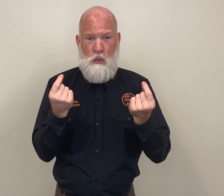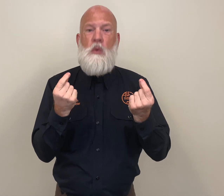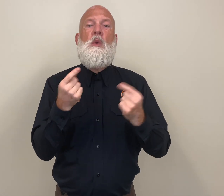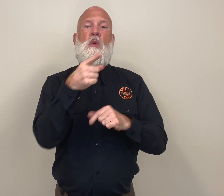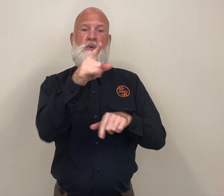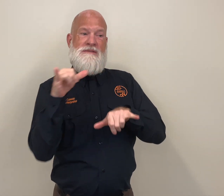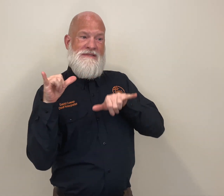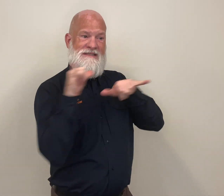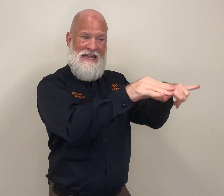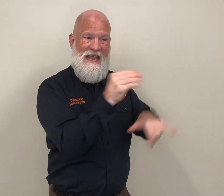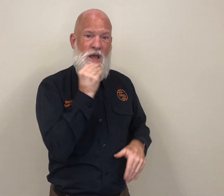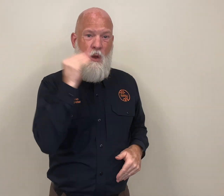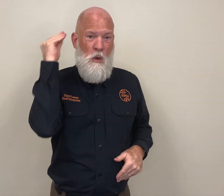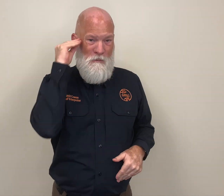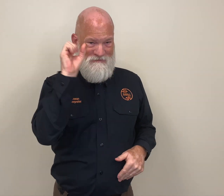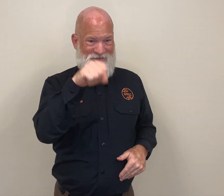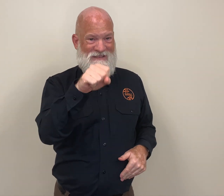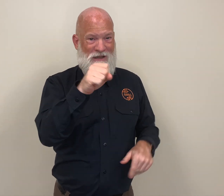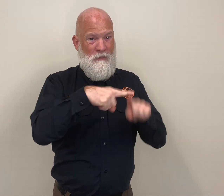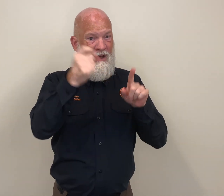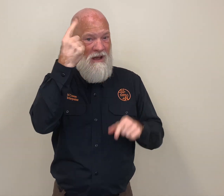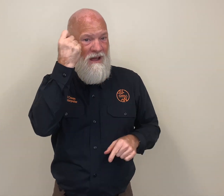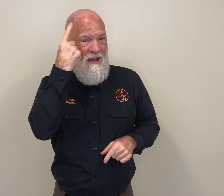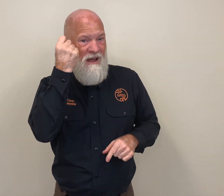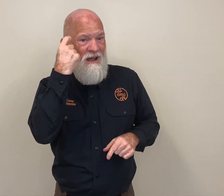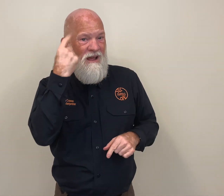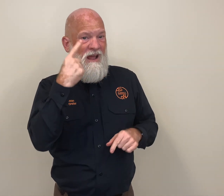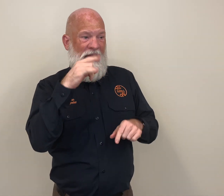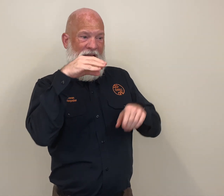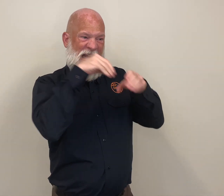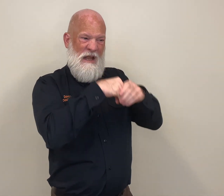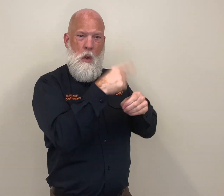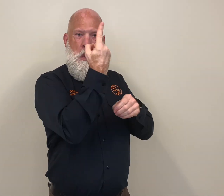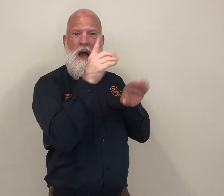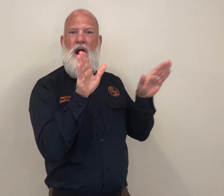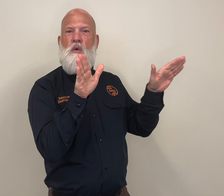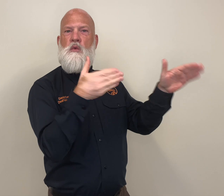And if you have been identified as being COVID-19 positive, then quarantine yourself.